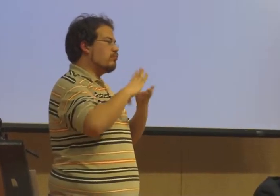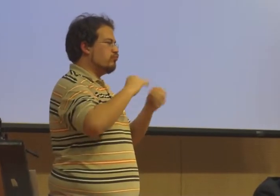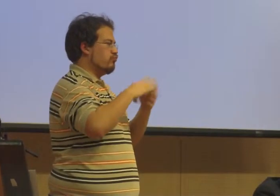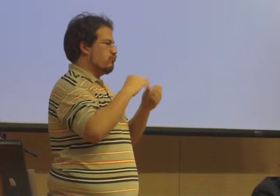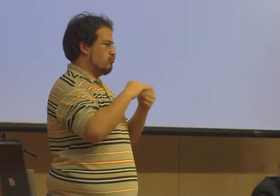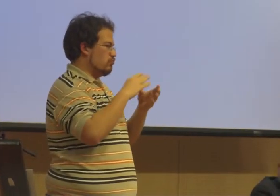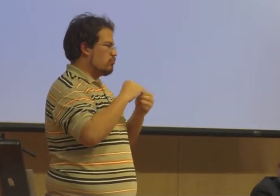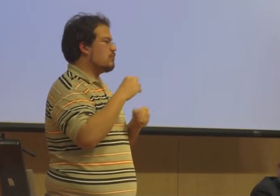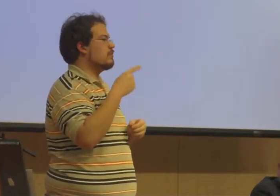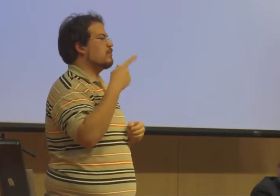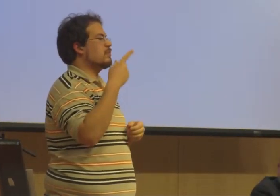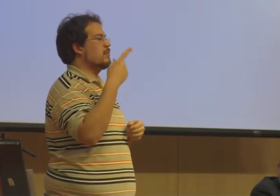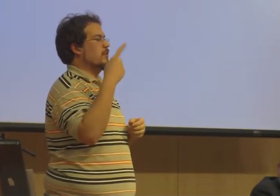to fix that.